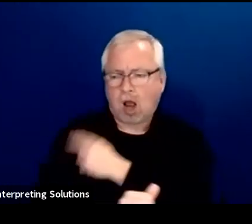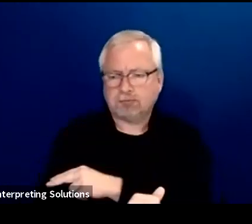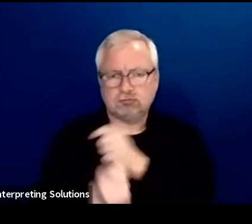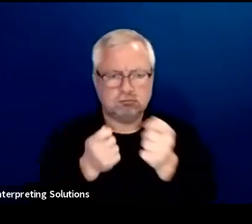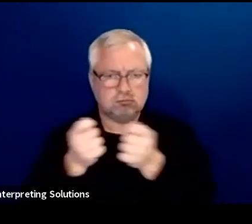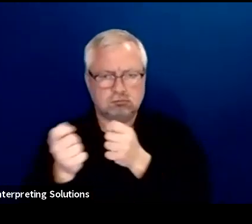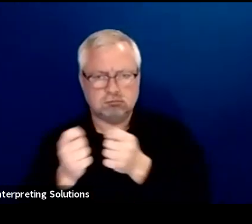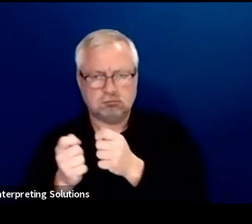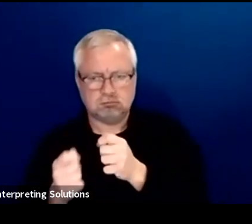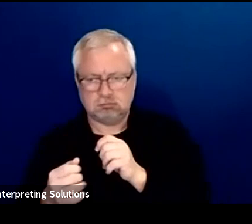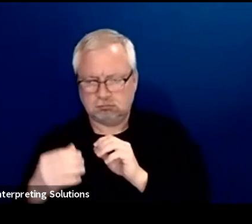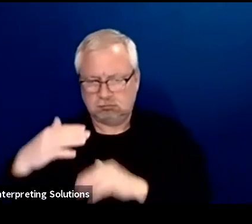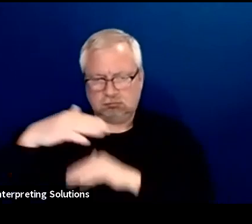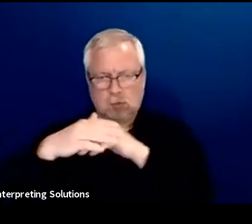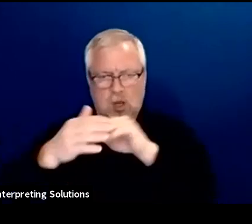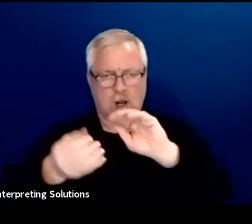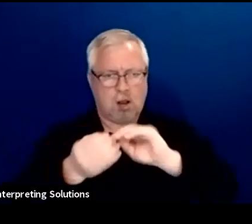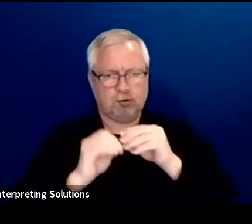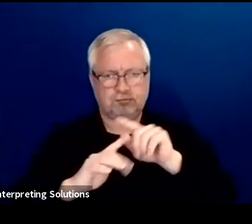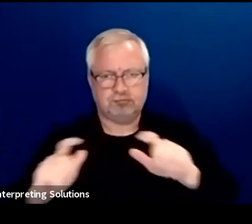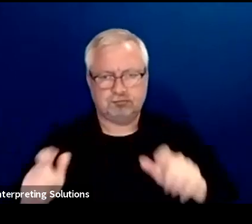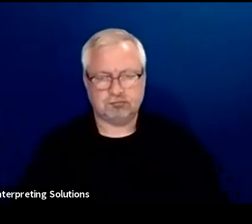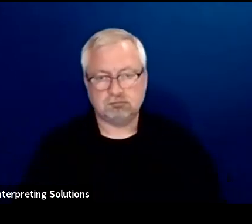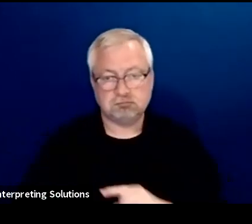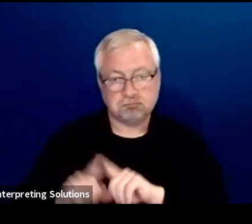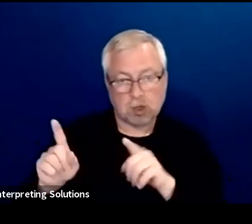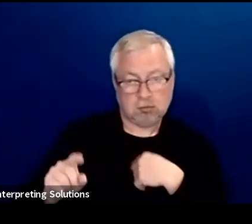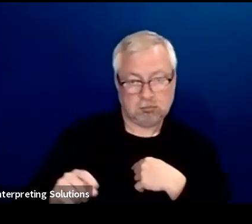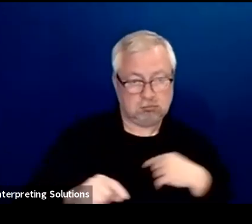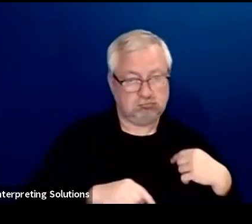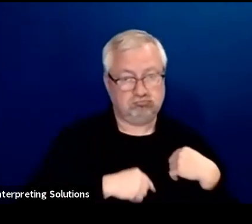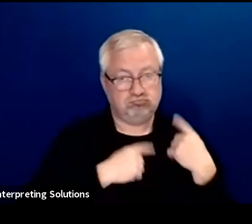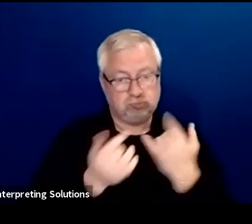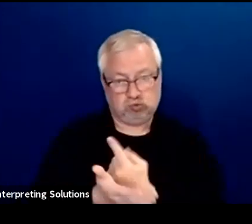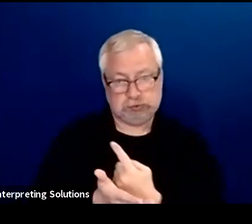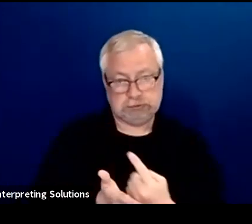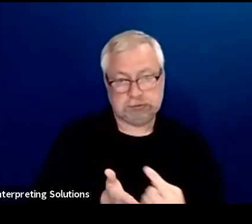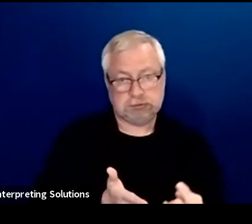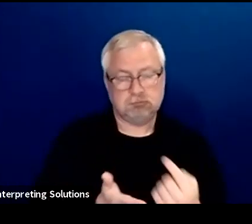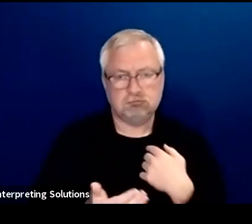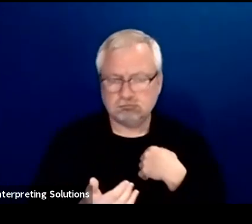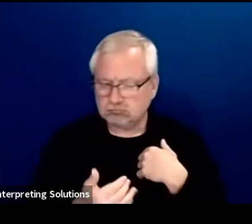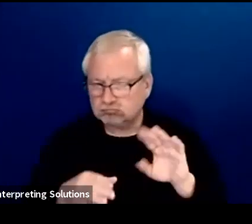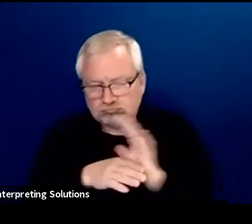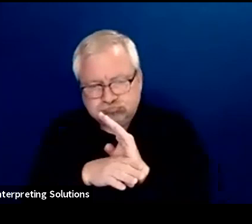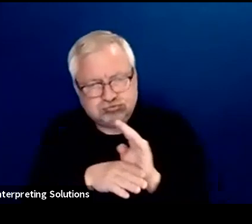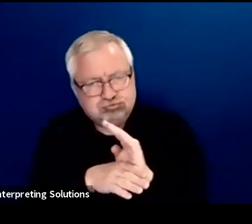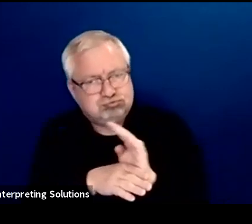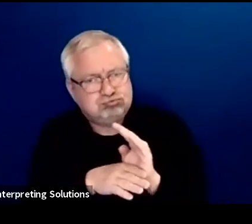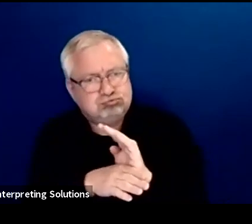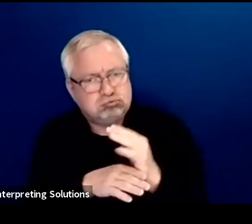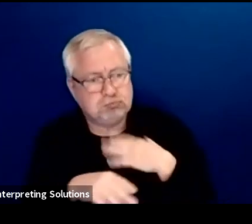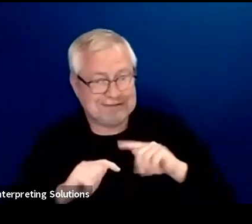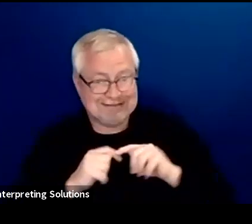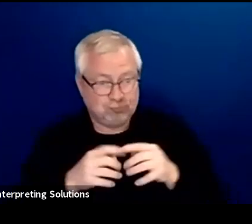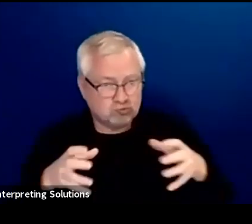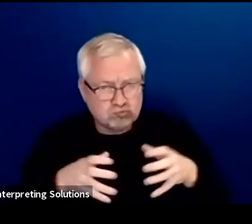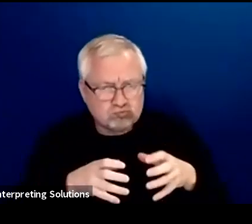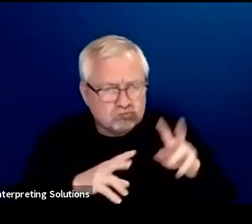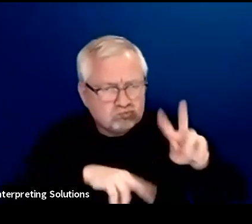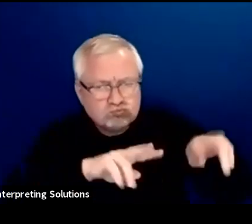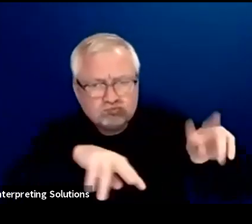over the past week or so has been very busy. They evaluated, 27 sites, and as they've added all those